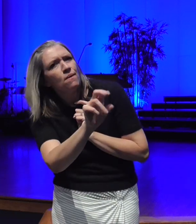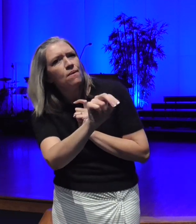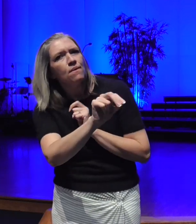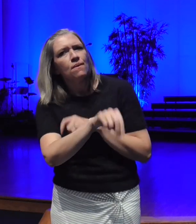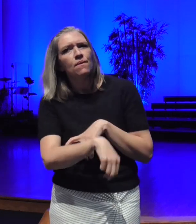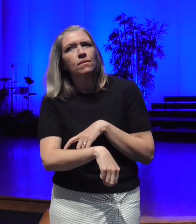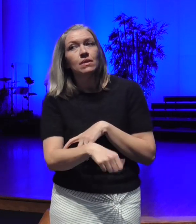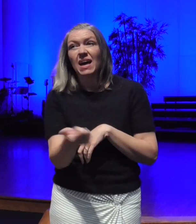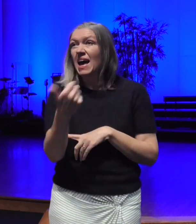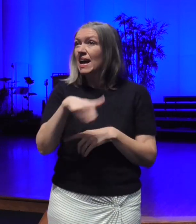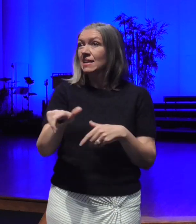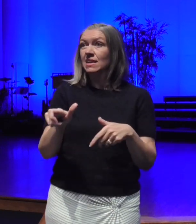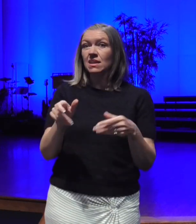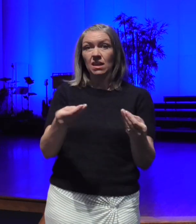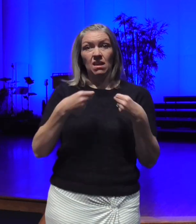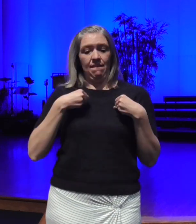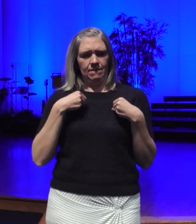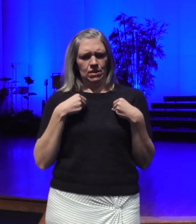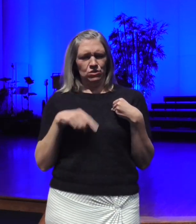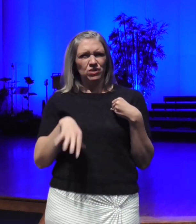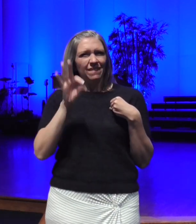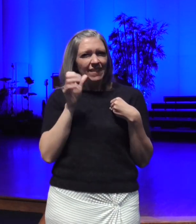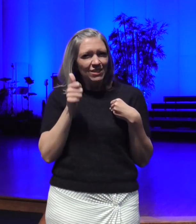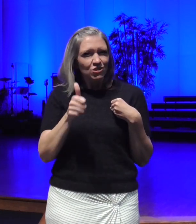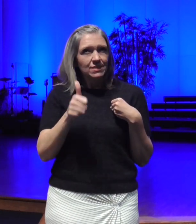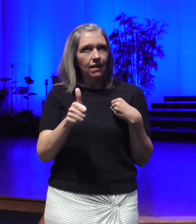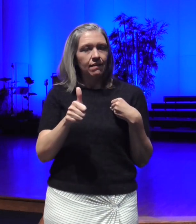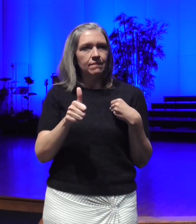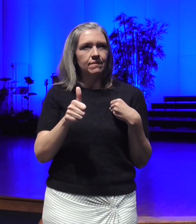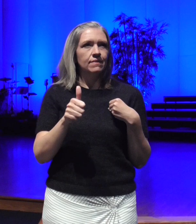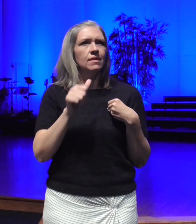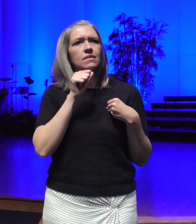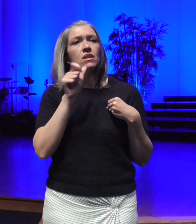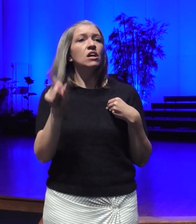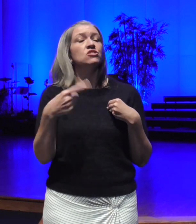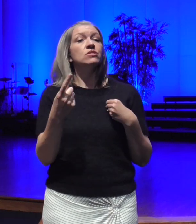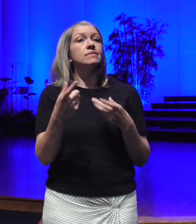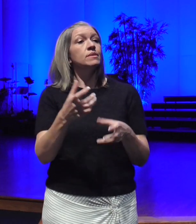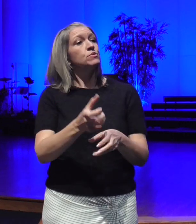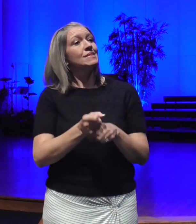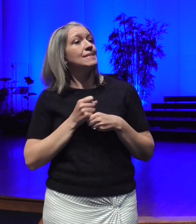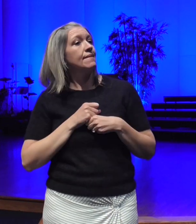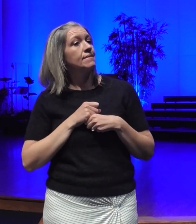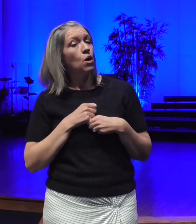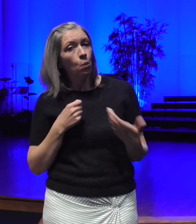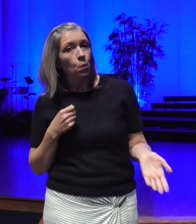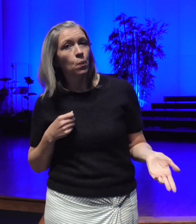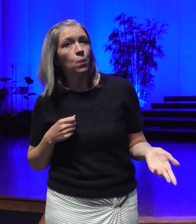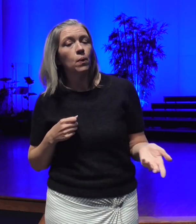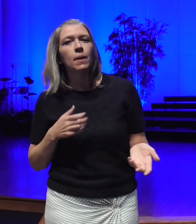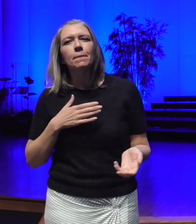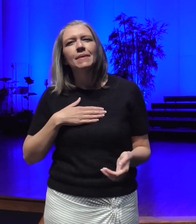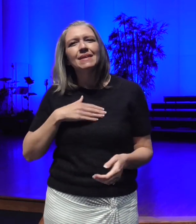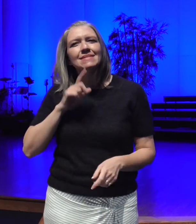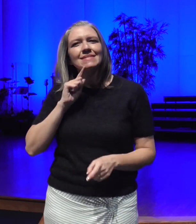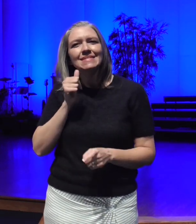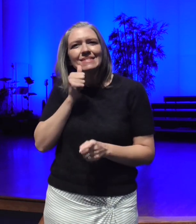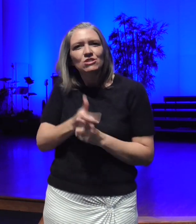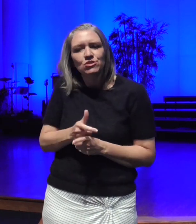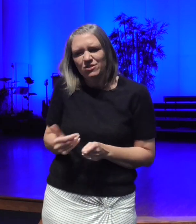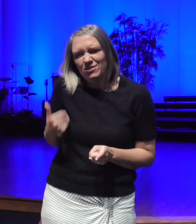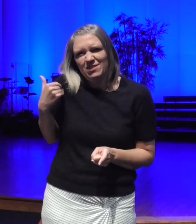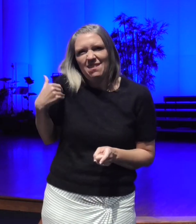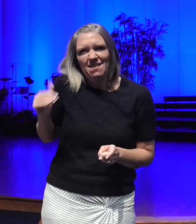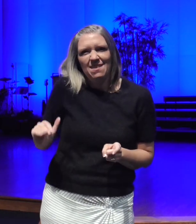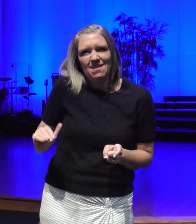gives anything, do we find ourselves not just being in receivership? My little sister, when she was really